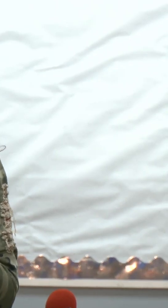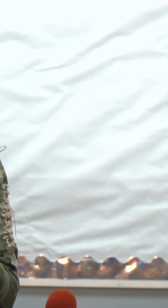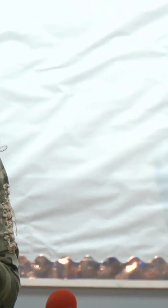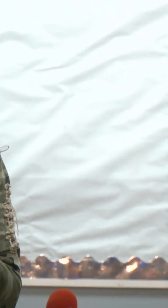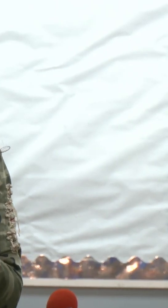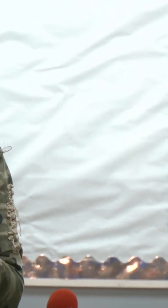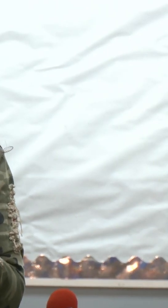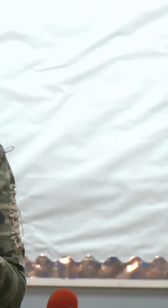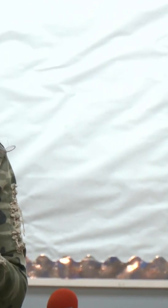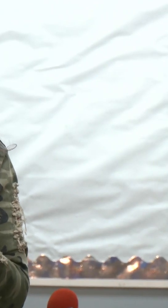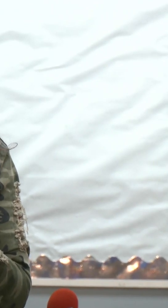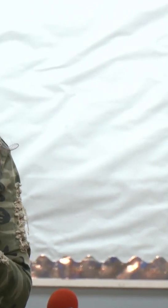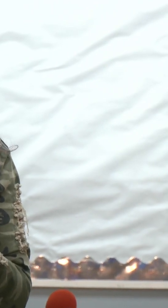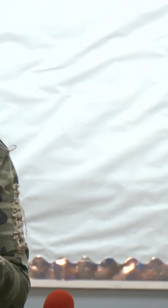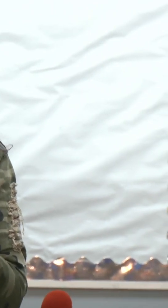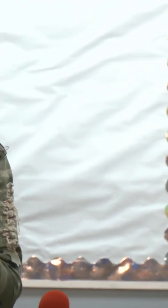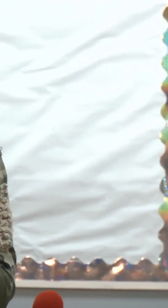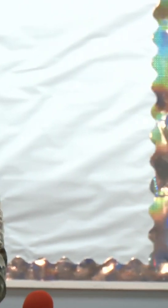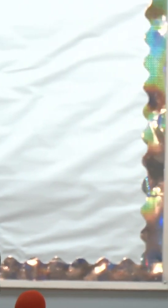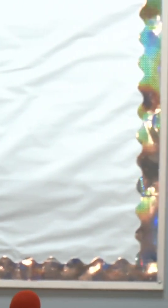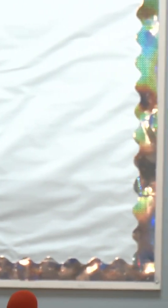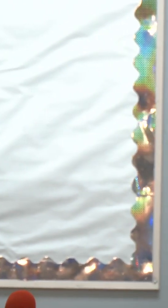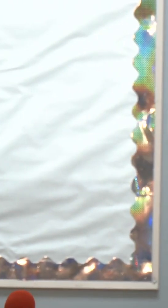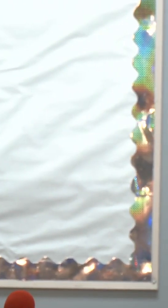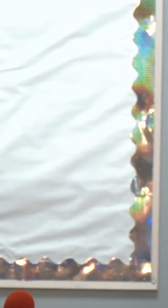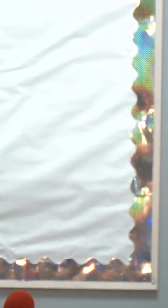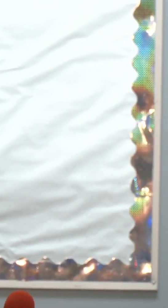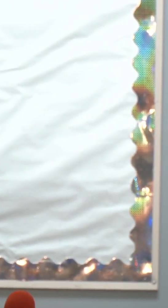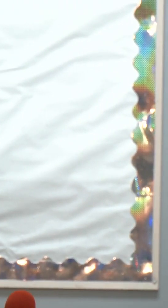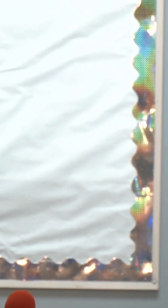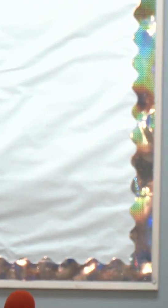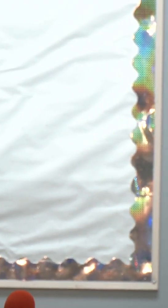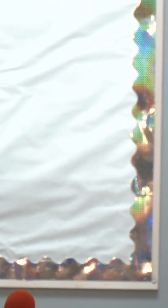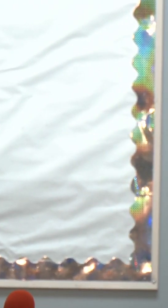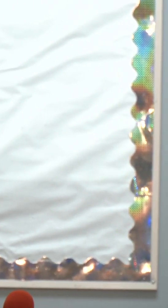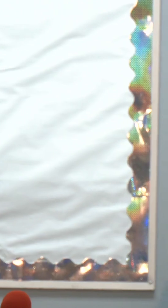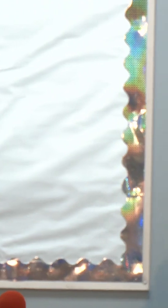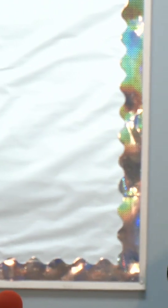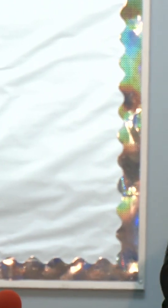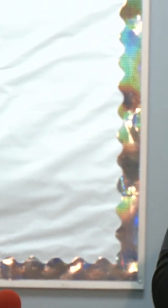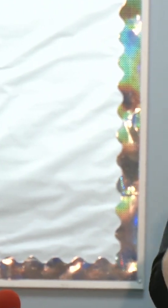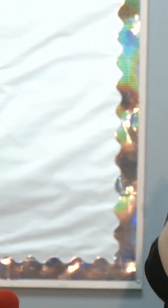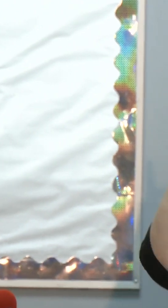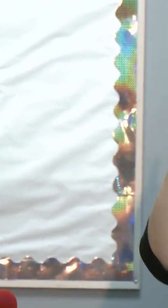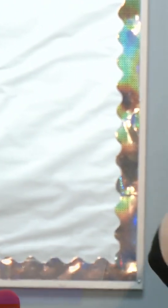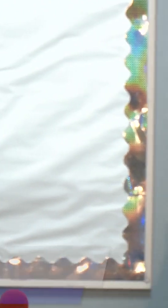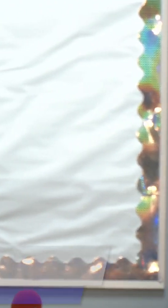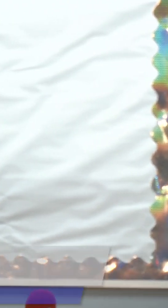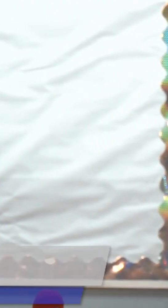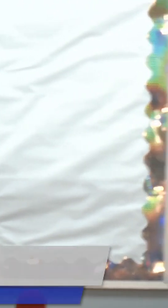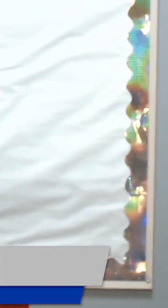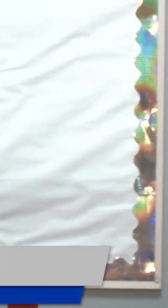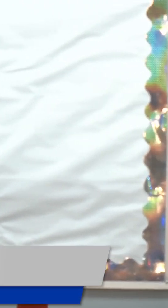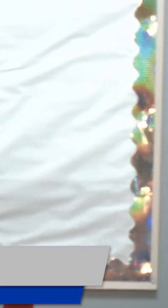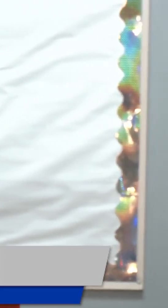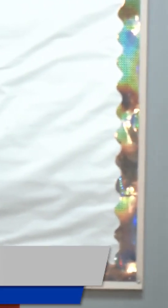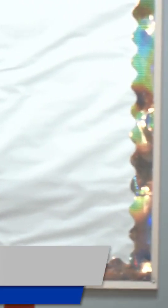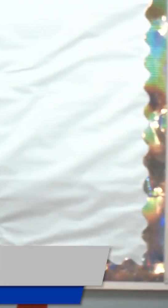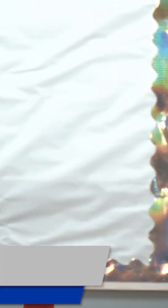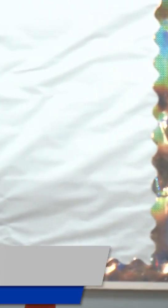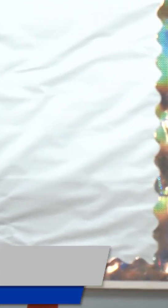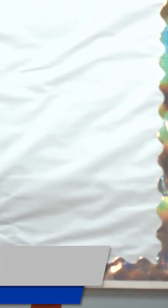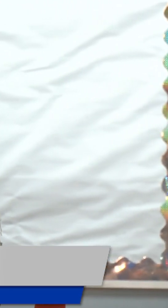the last 30 days. So yes, round of applause to our Streets